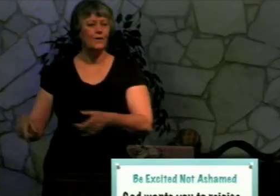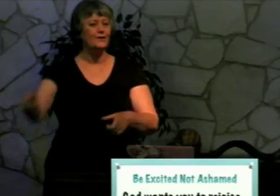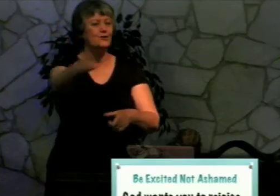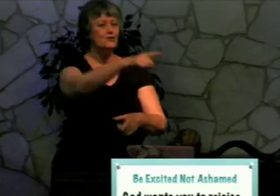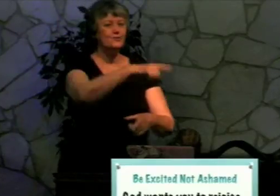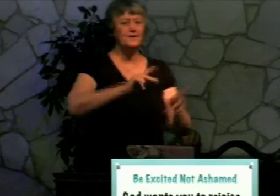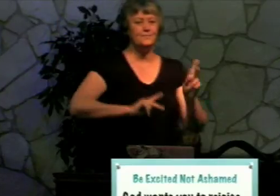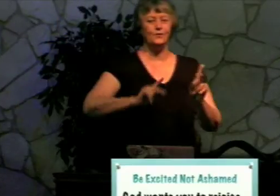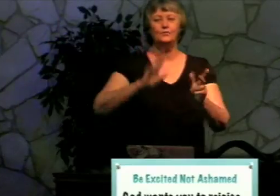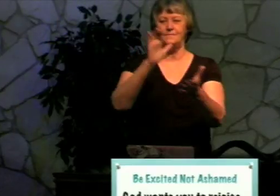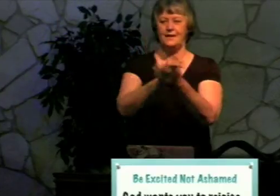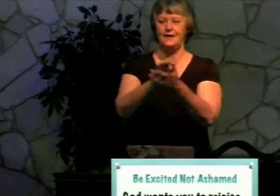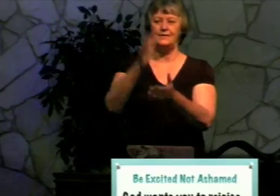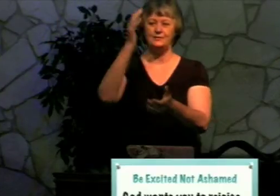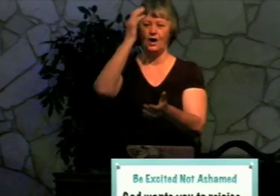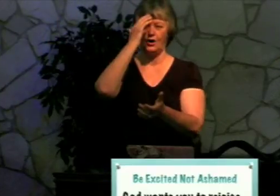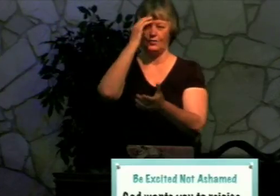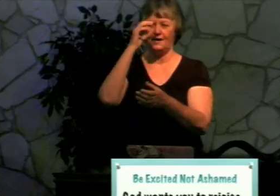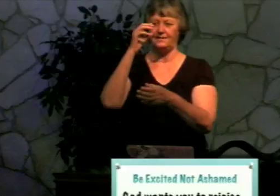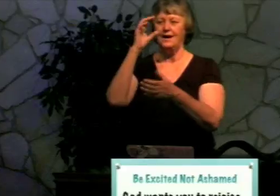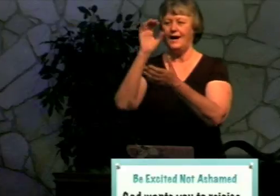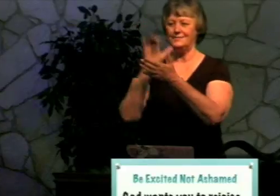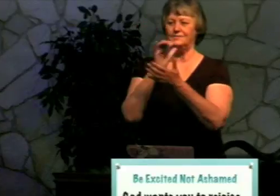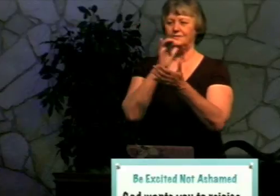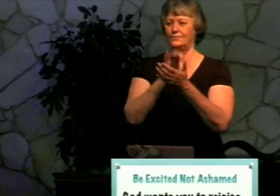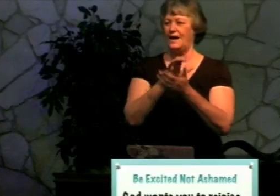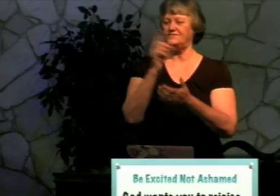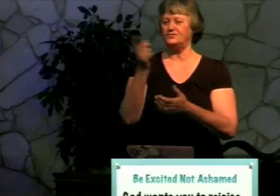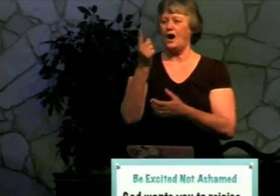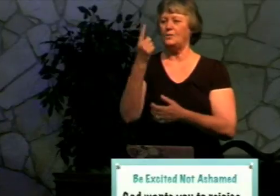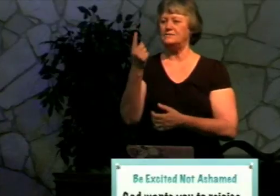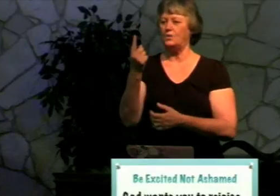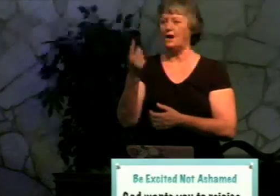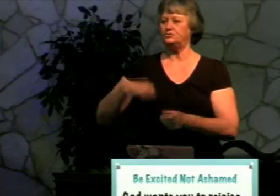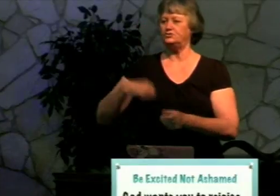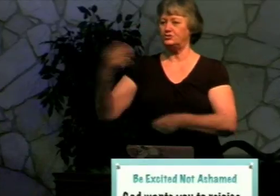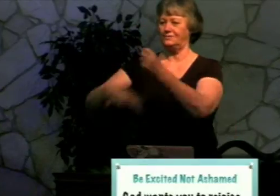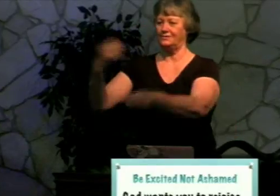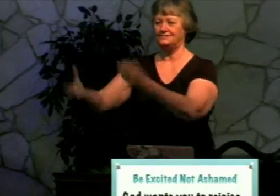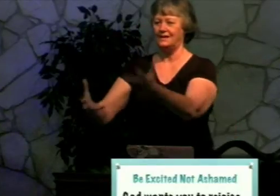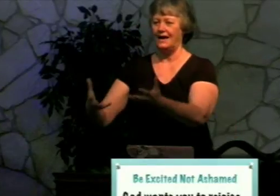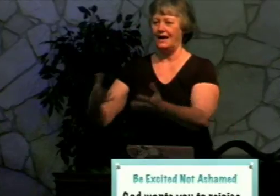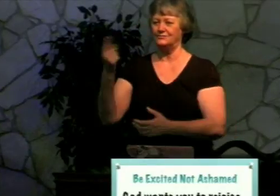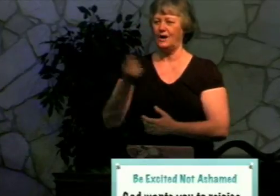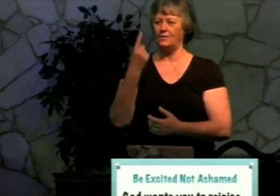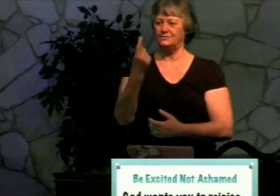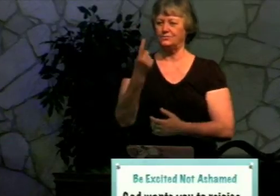Well, you people who are married know that husband and wife, there's always one generous and there's always